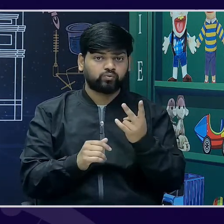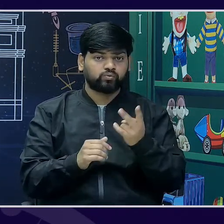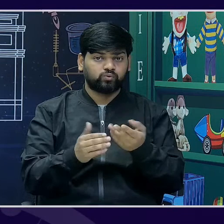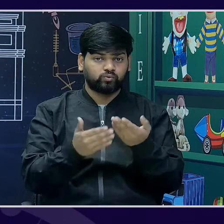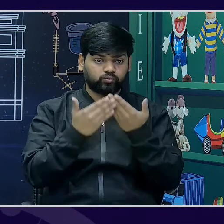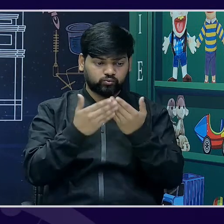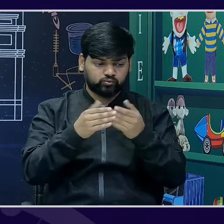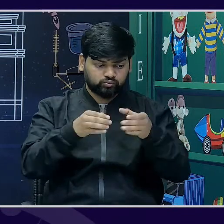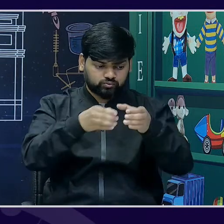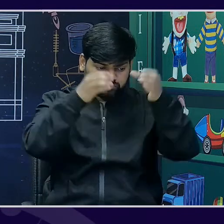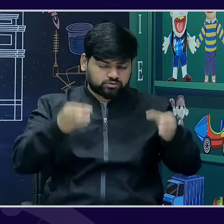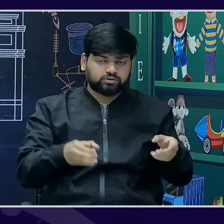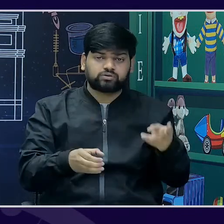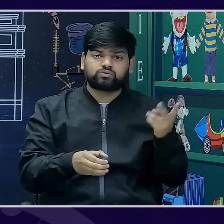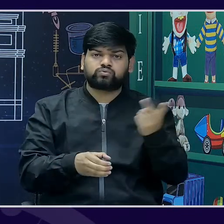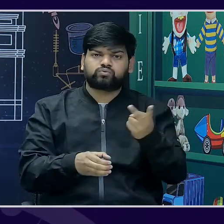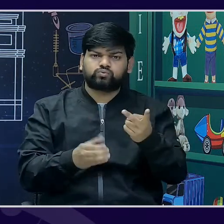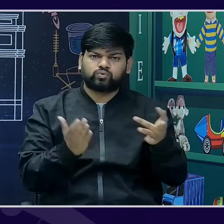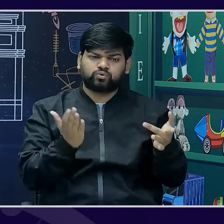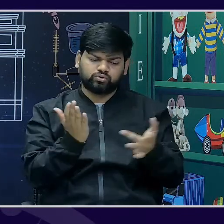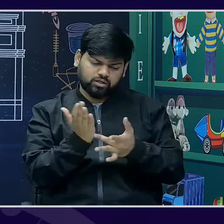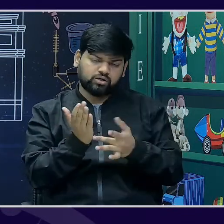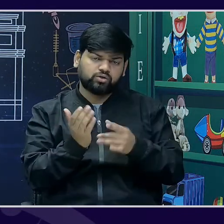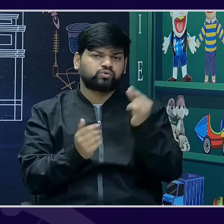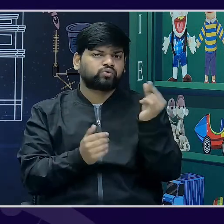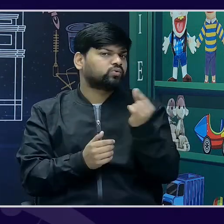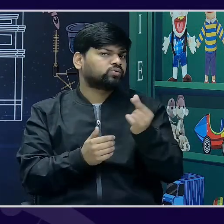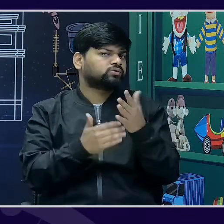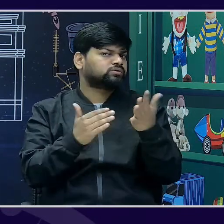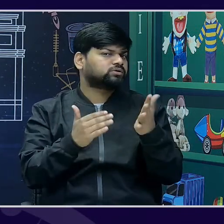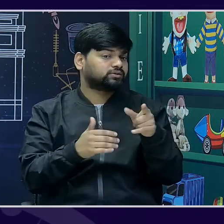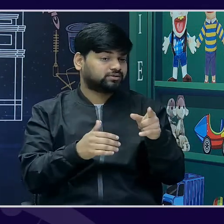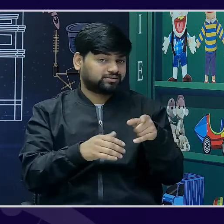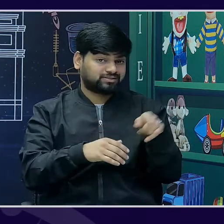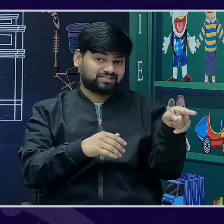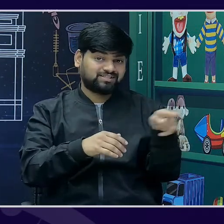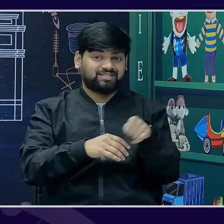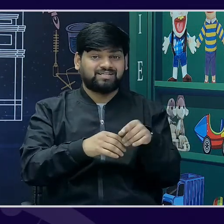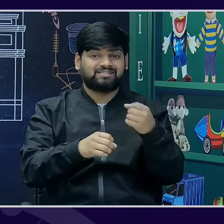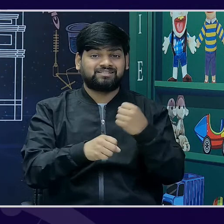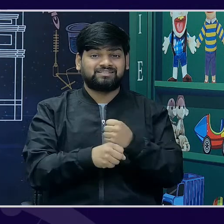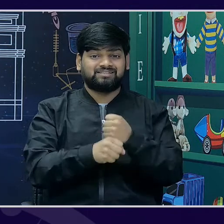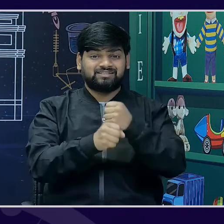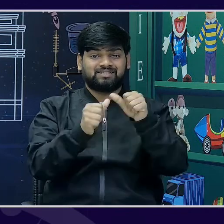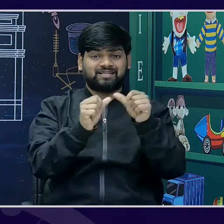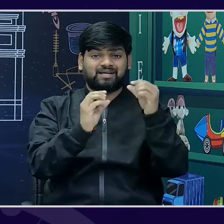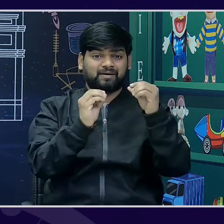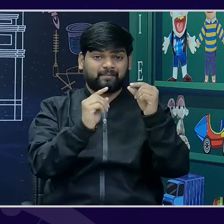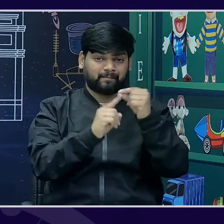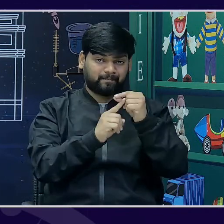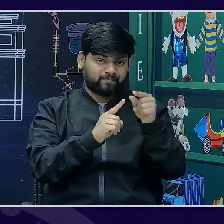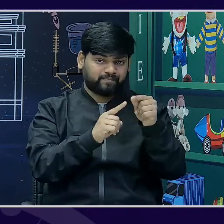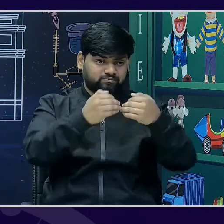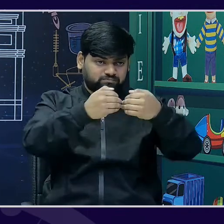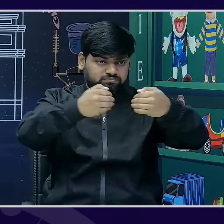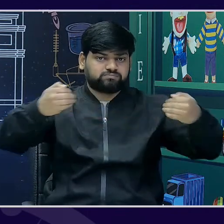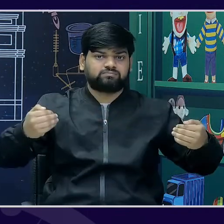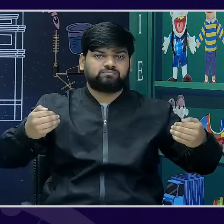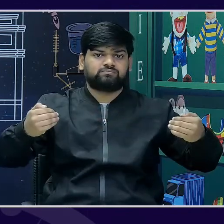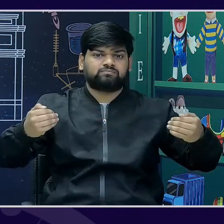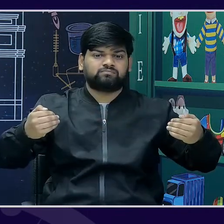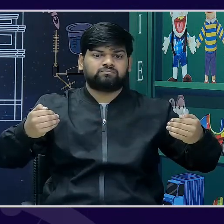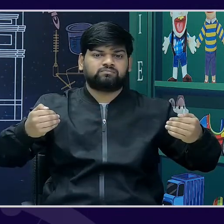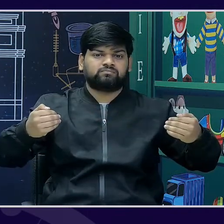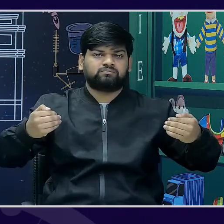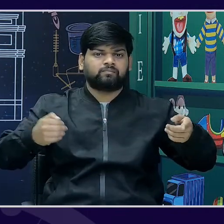there is a bridge. So I have got a dream where I would love to start a concept called